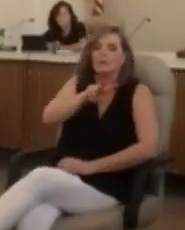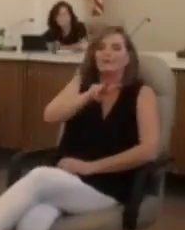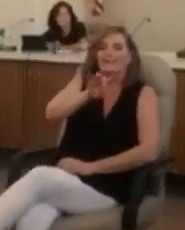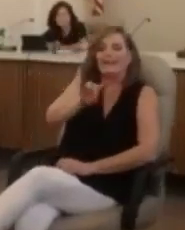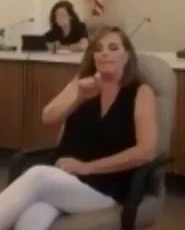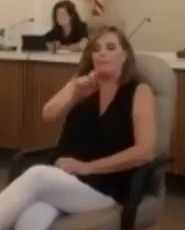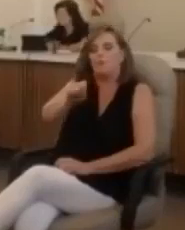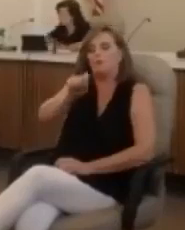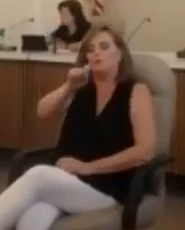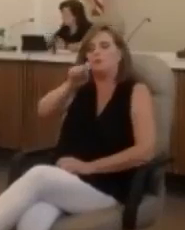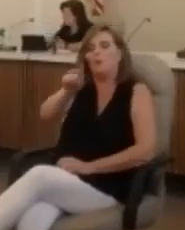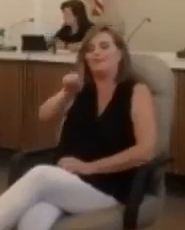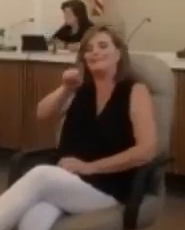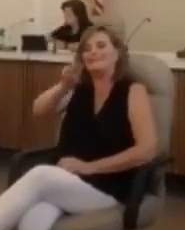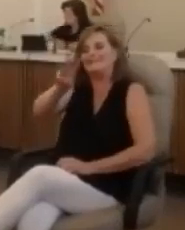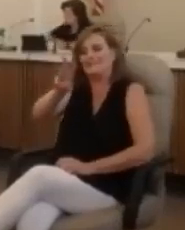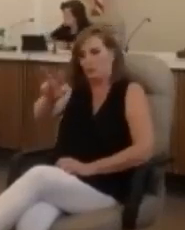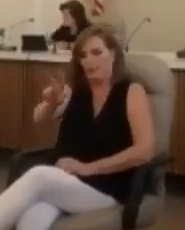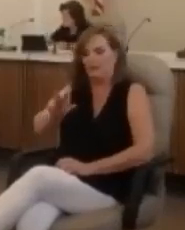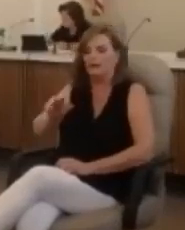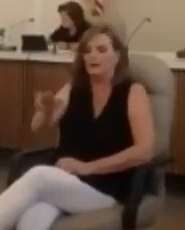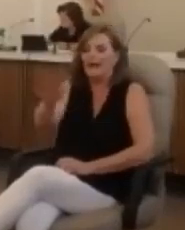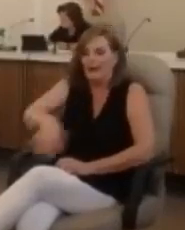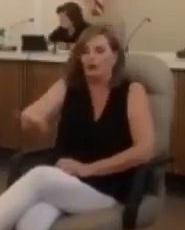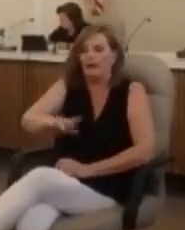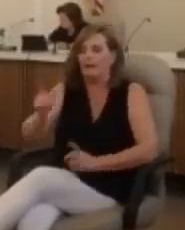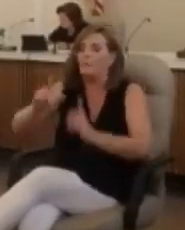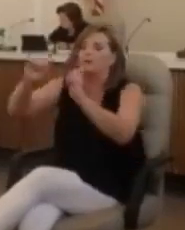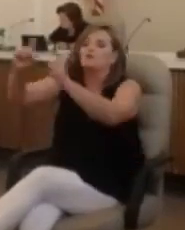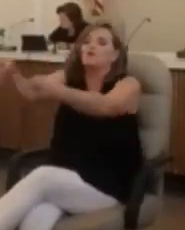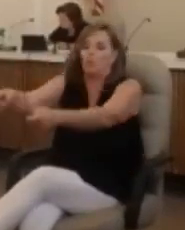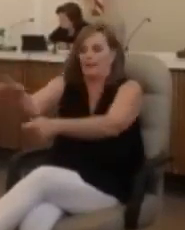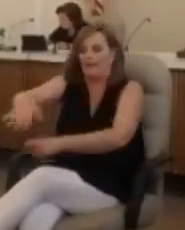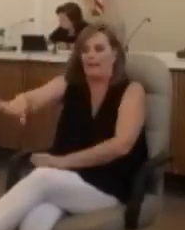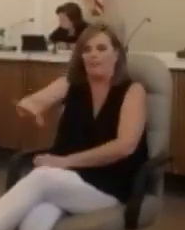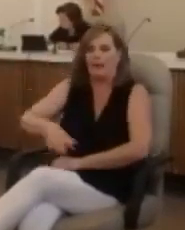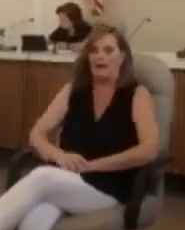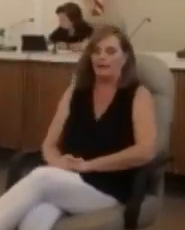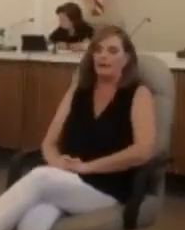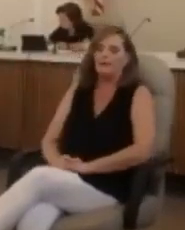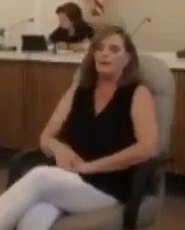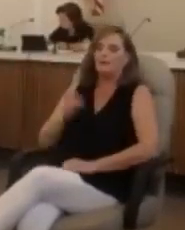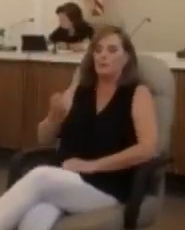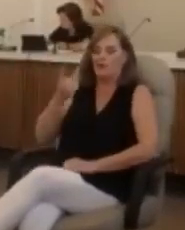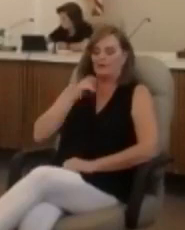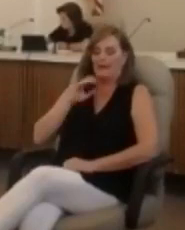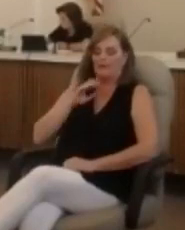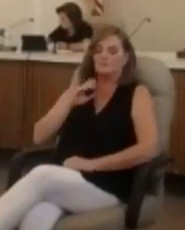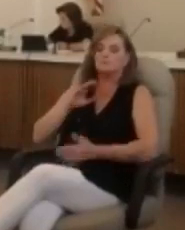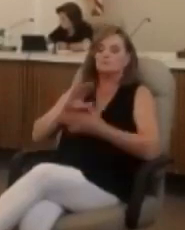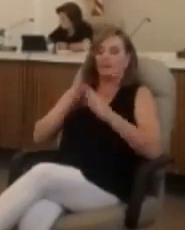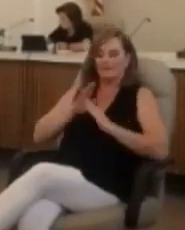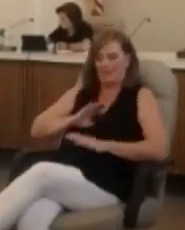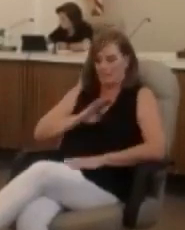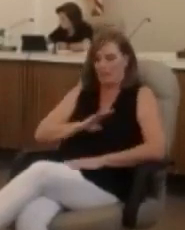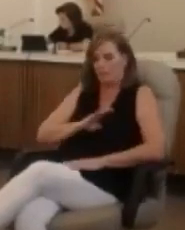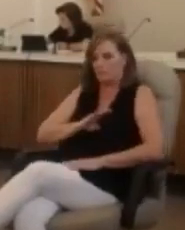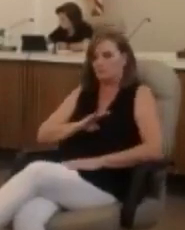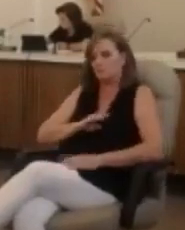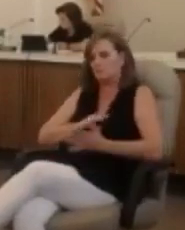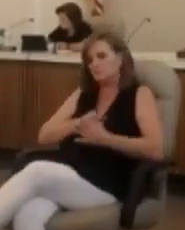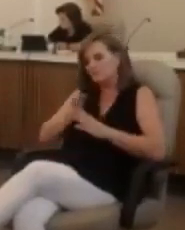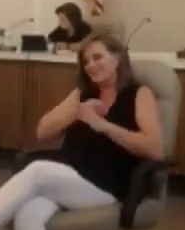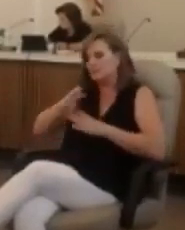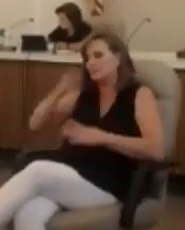28.63 as parklands of the town. So the town board, because of that, mainly, that